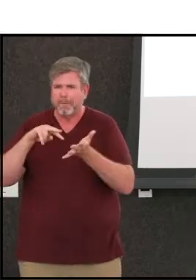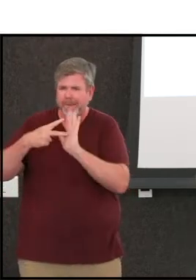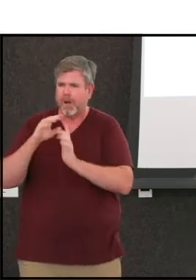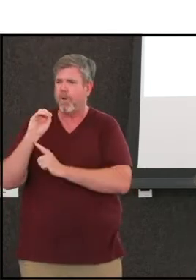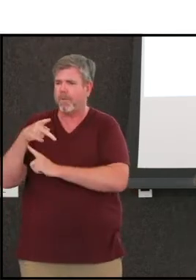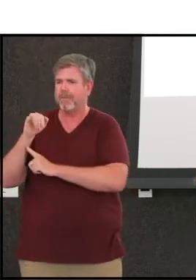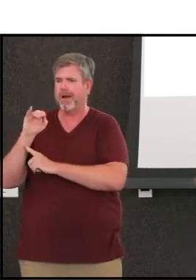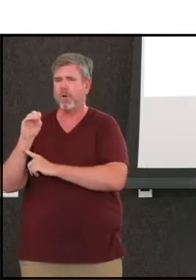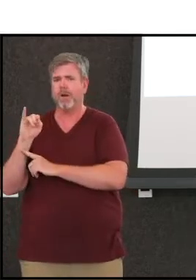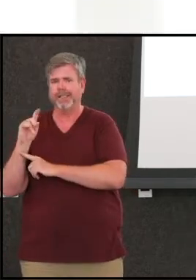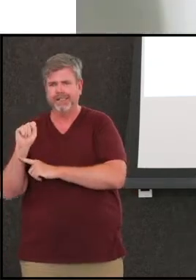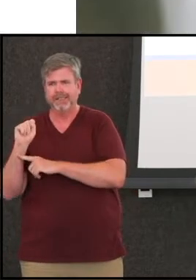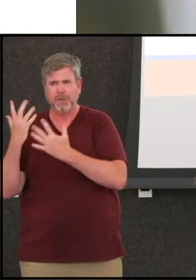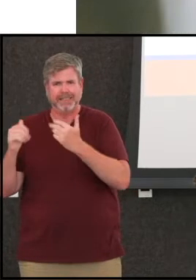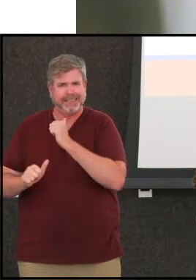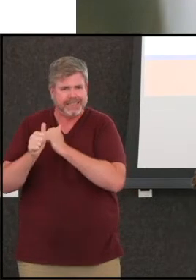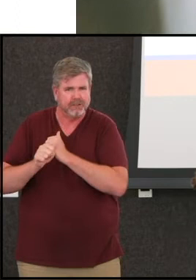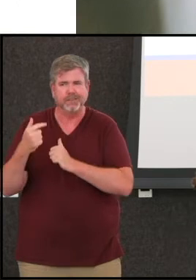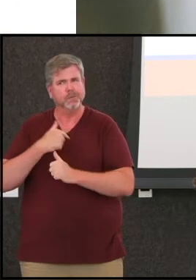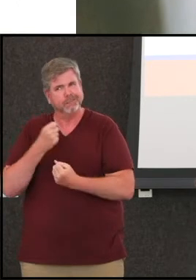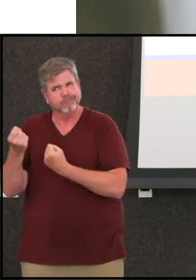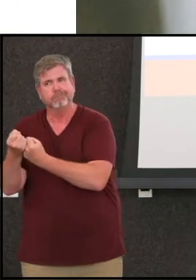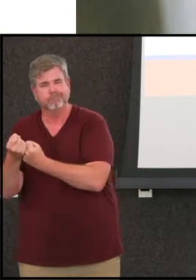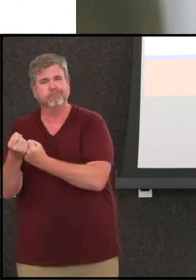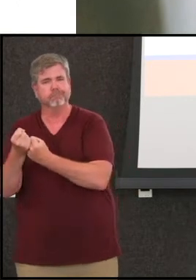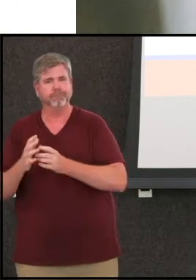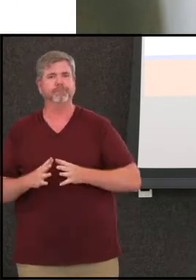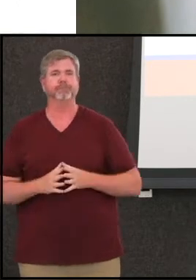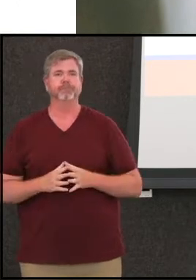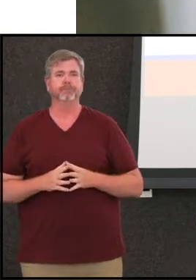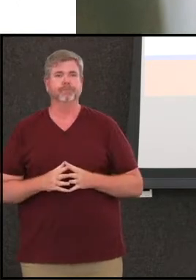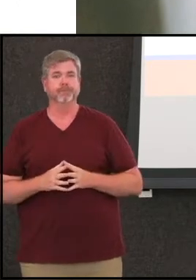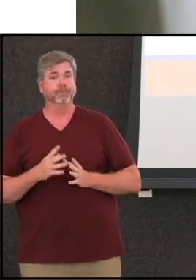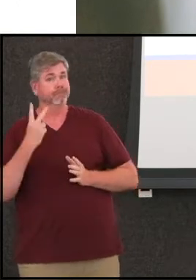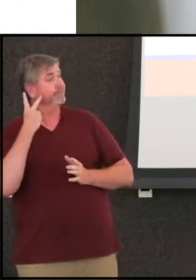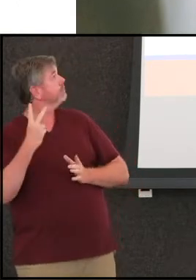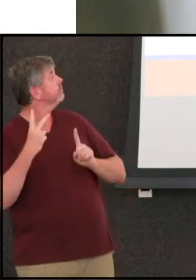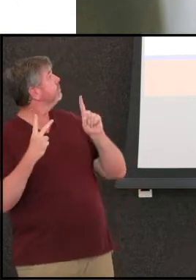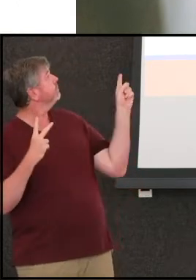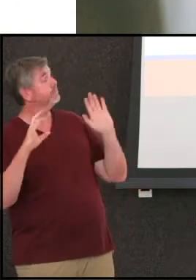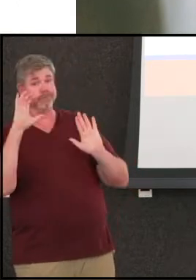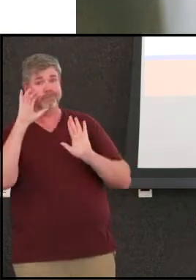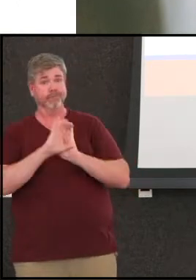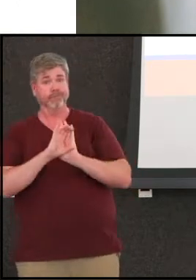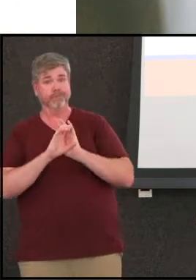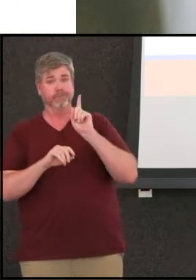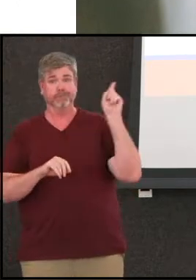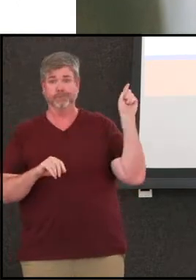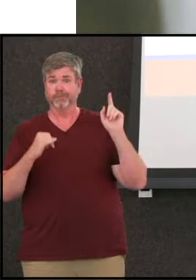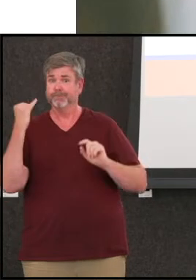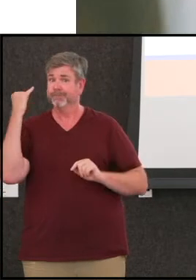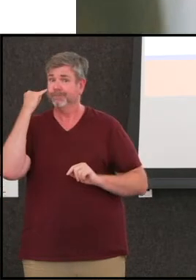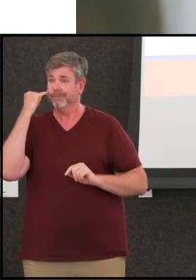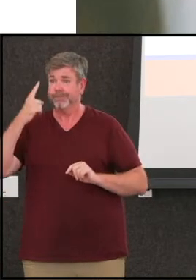that. Next. So this is probably for some, if you have any kids that might